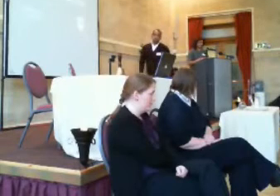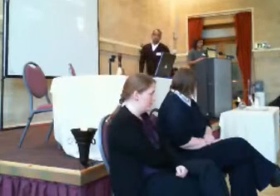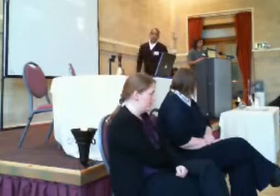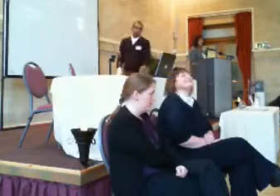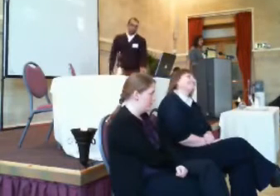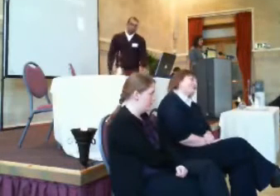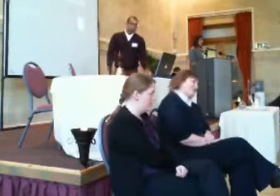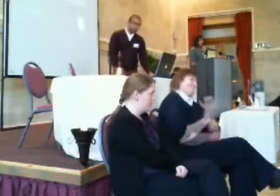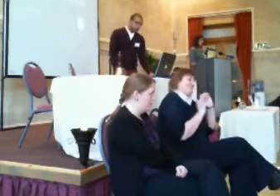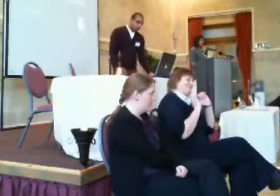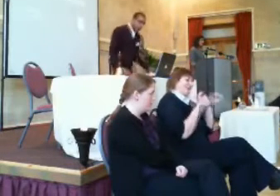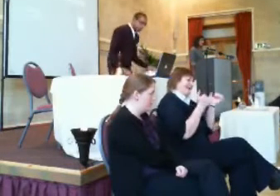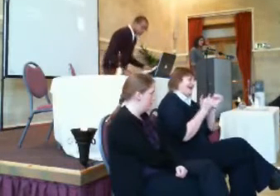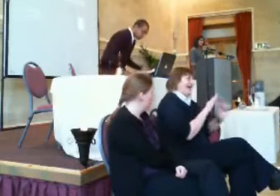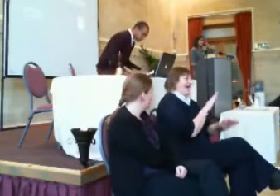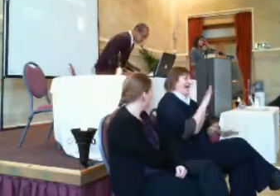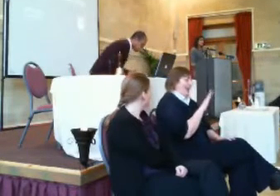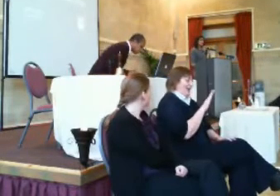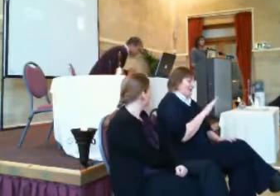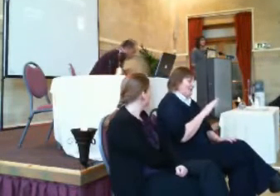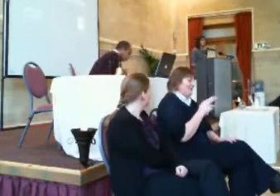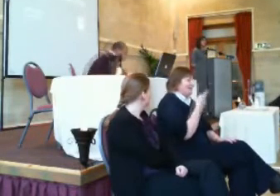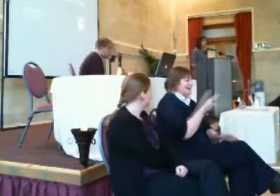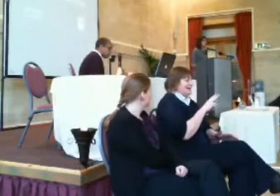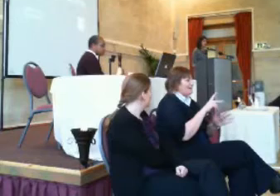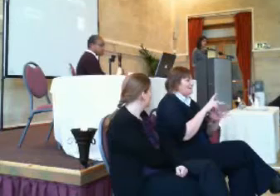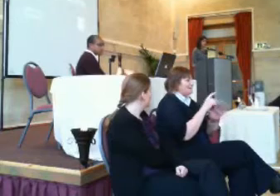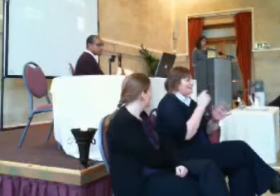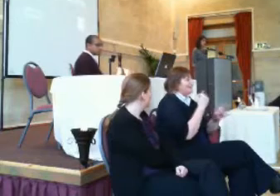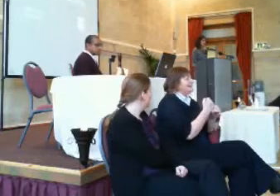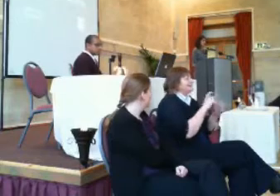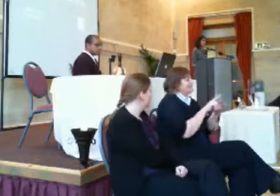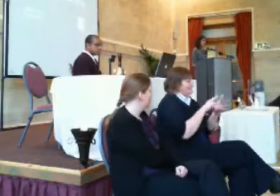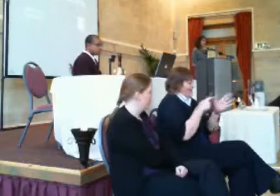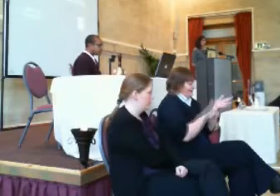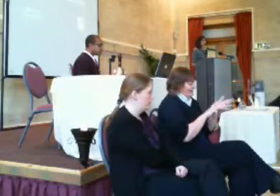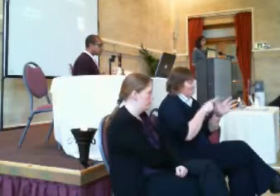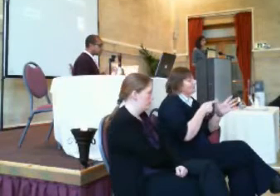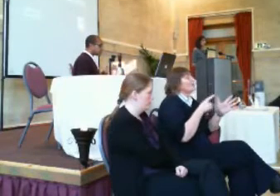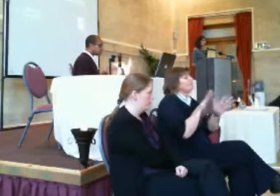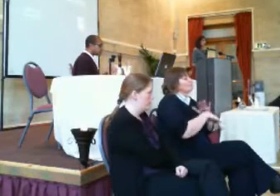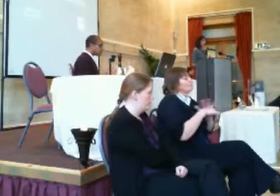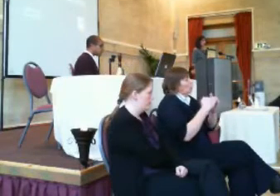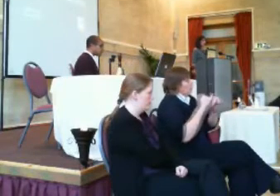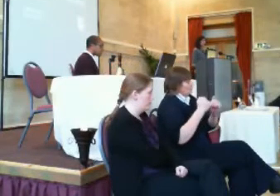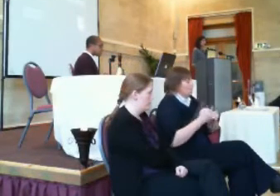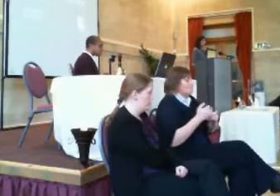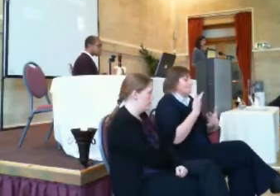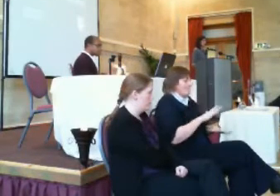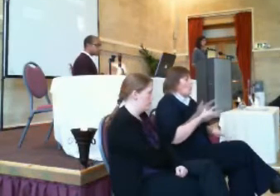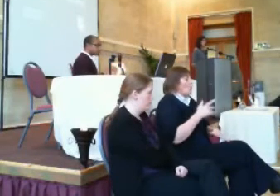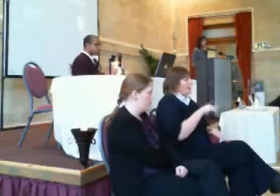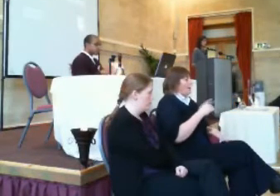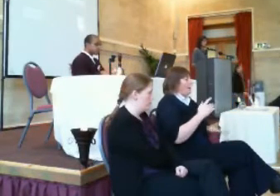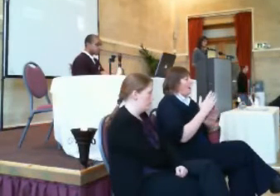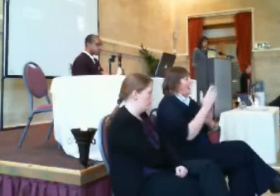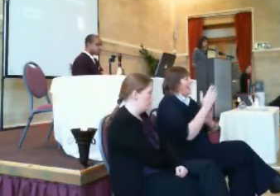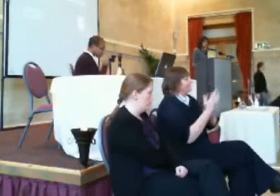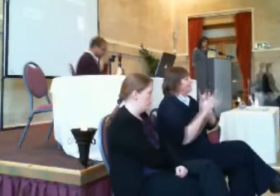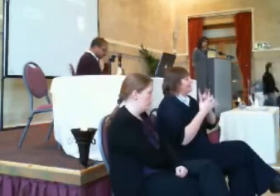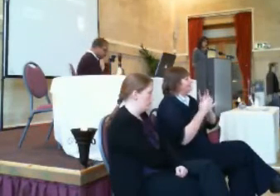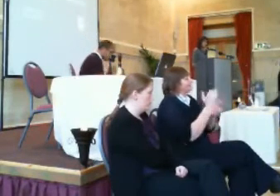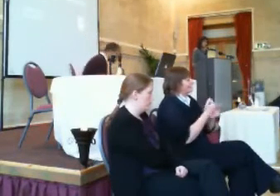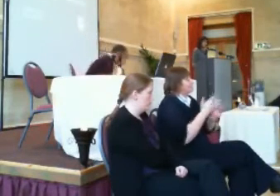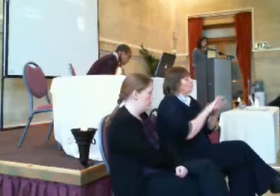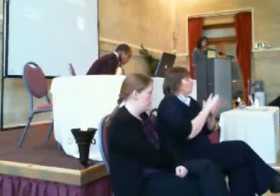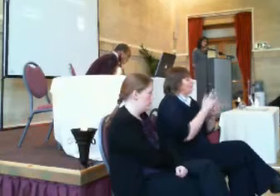Great. Okay. Hello. My name is Shivana and I'm from Salam Shalom. We are an interfaith charity which is led by